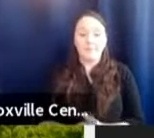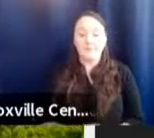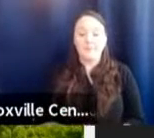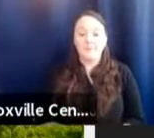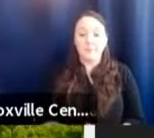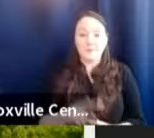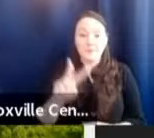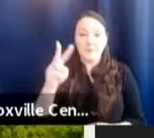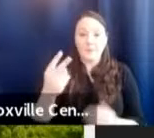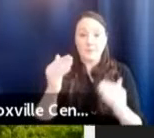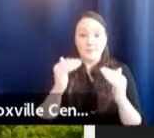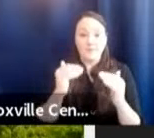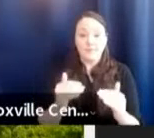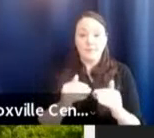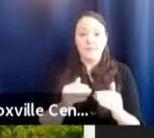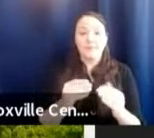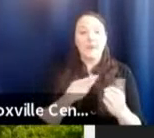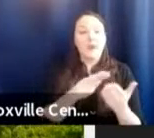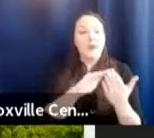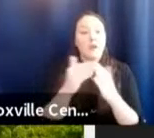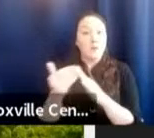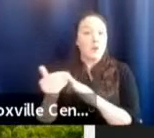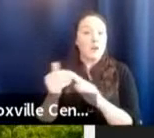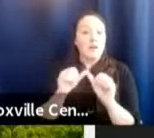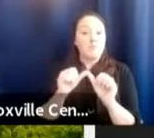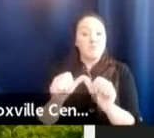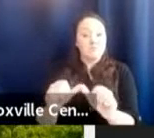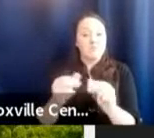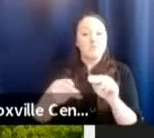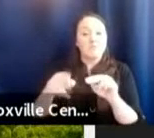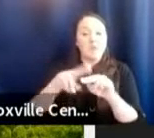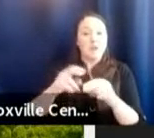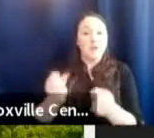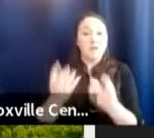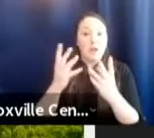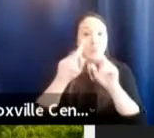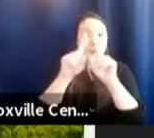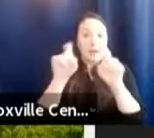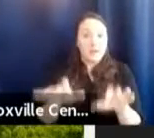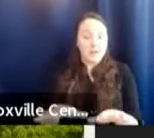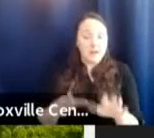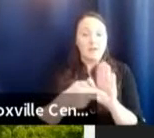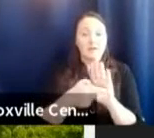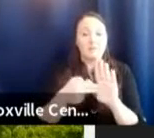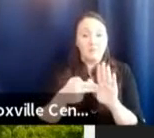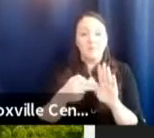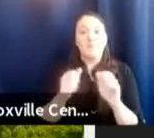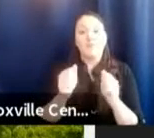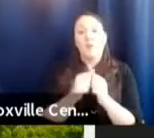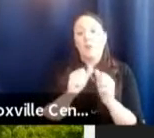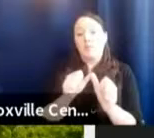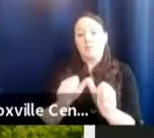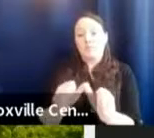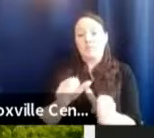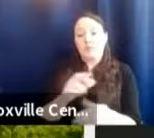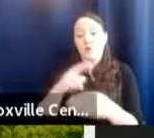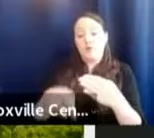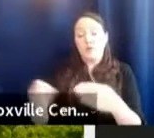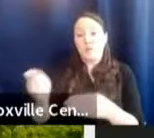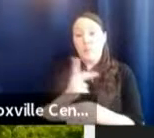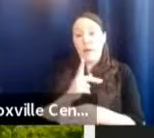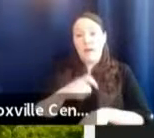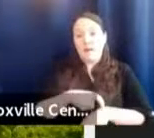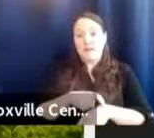Second benchmark, community-wide sustained and increased diagnostic testing with consistent or decreased test result